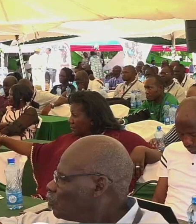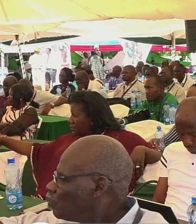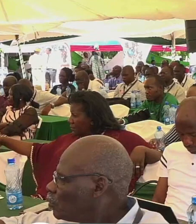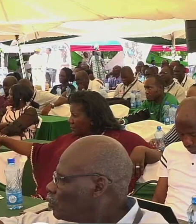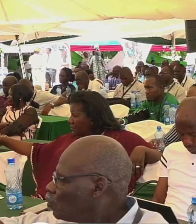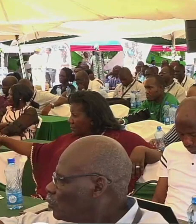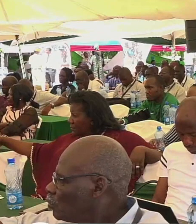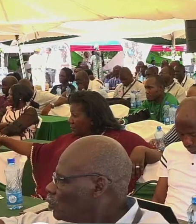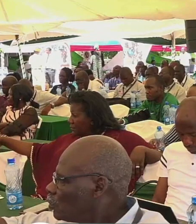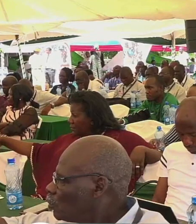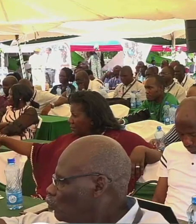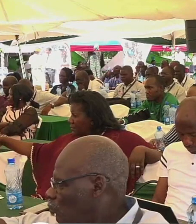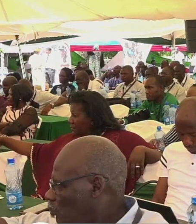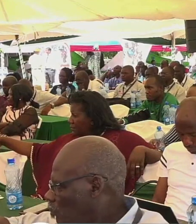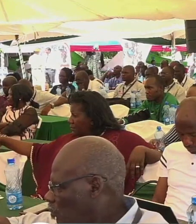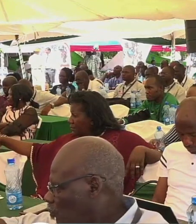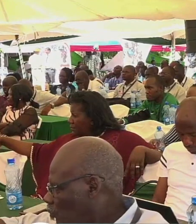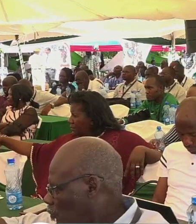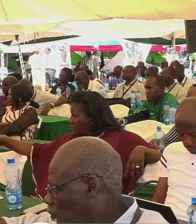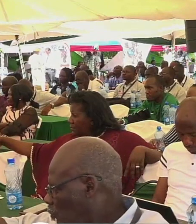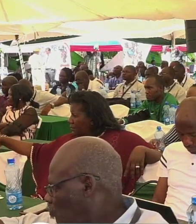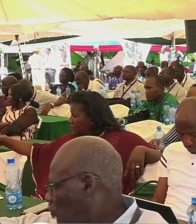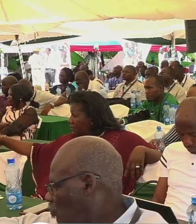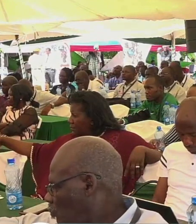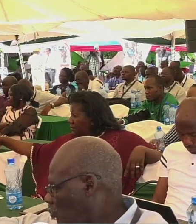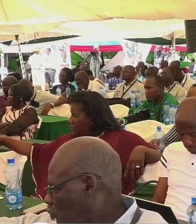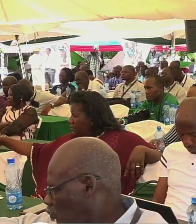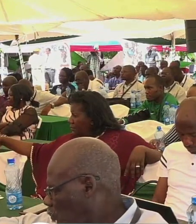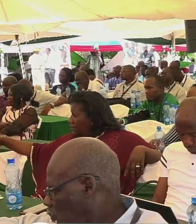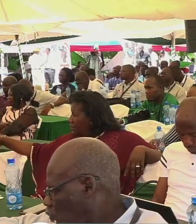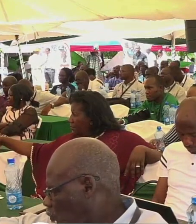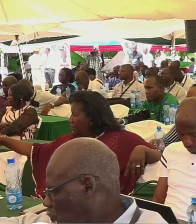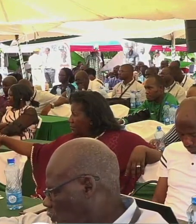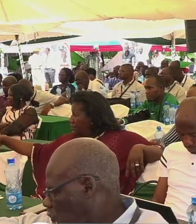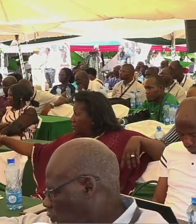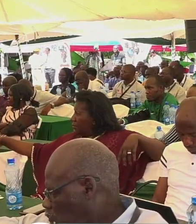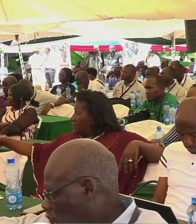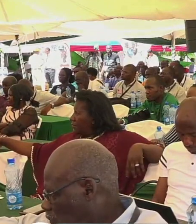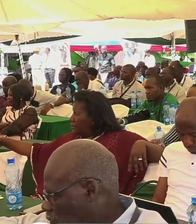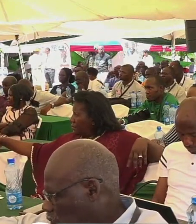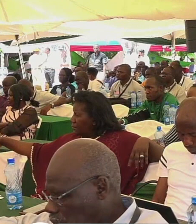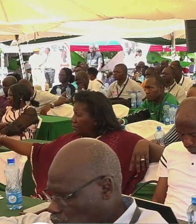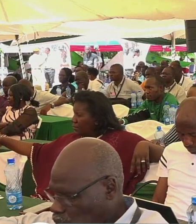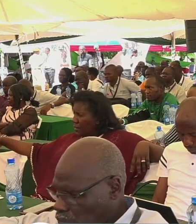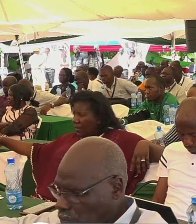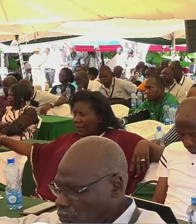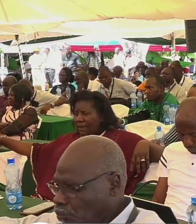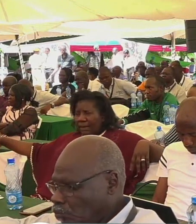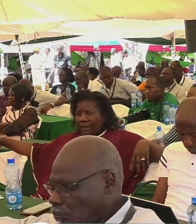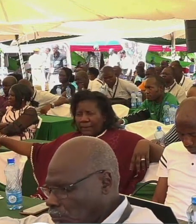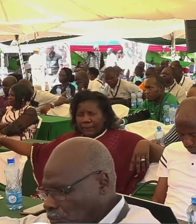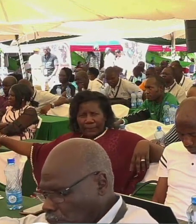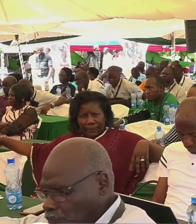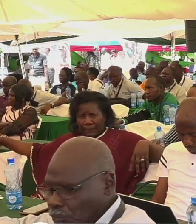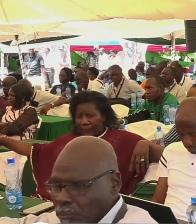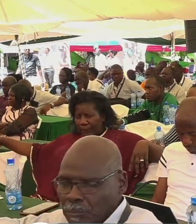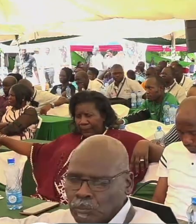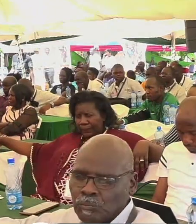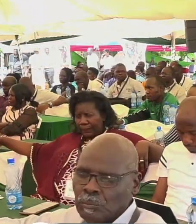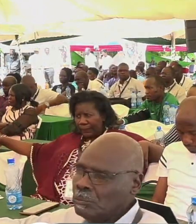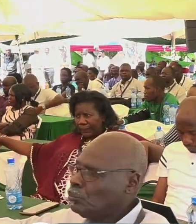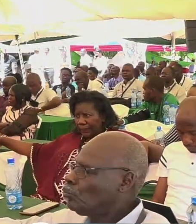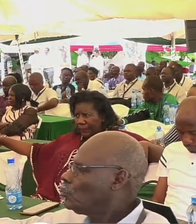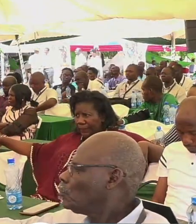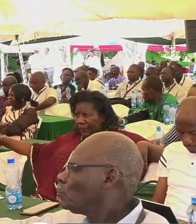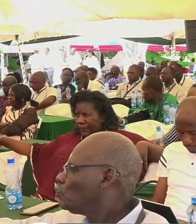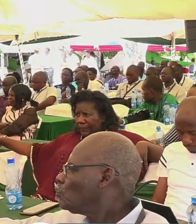counties, we begin with Mandera, and then we will go to the next one, which will be Isiolo, if they're here,